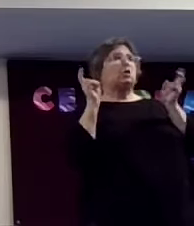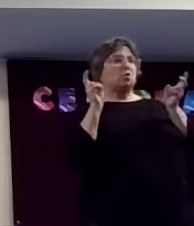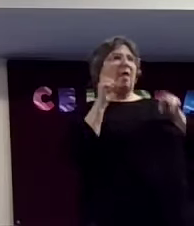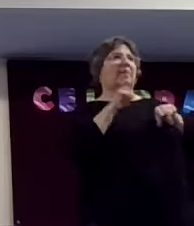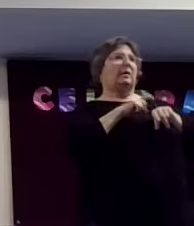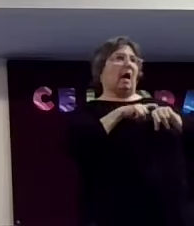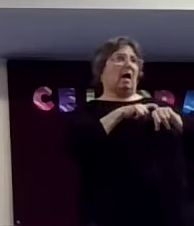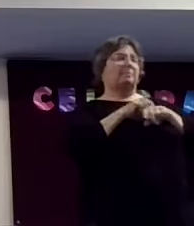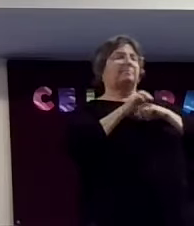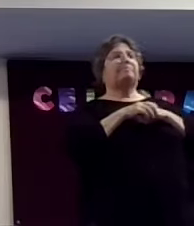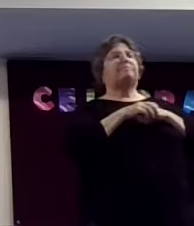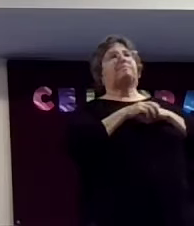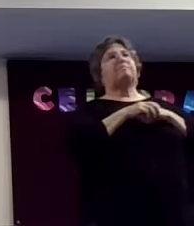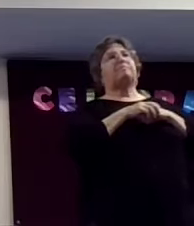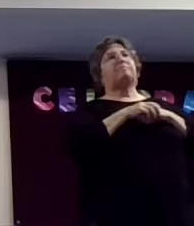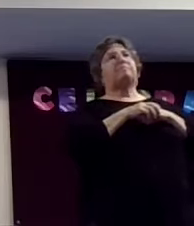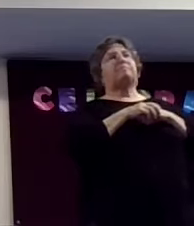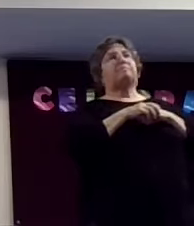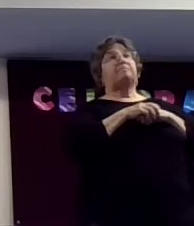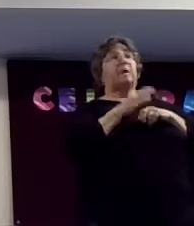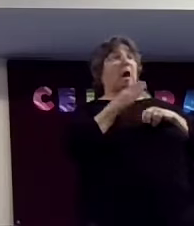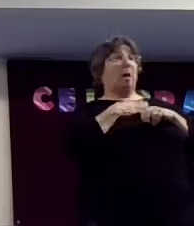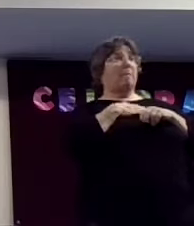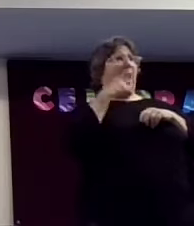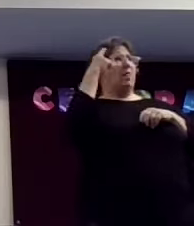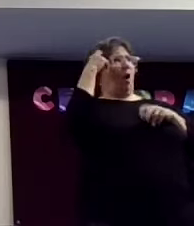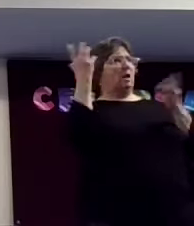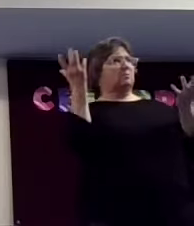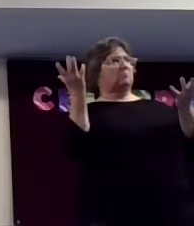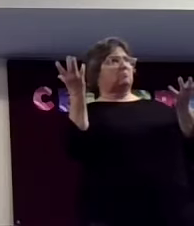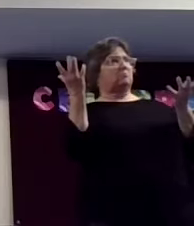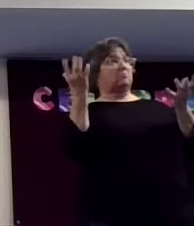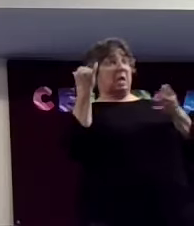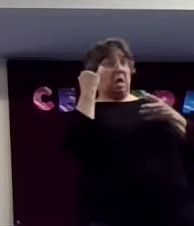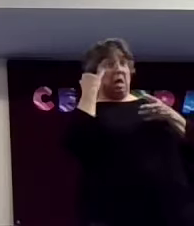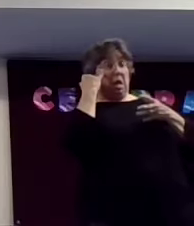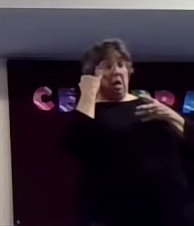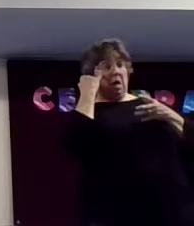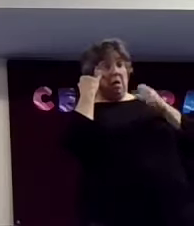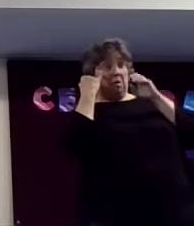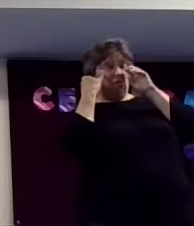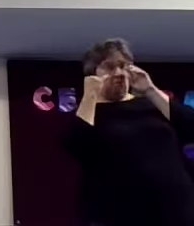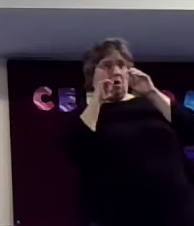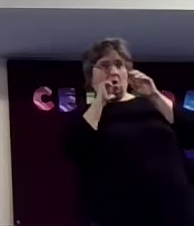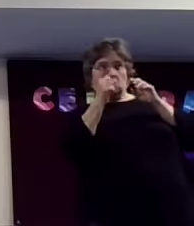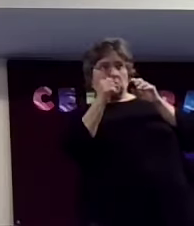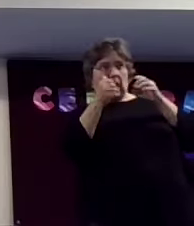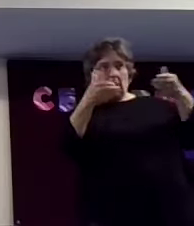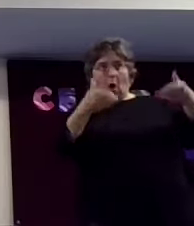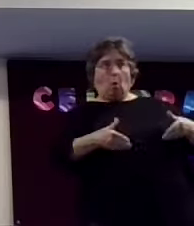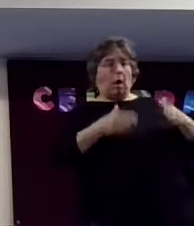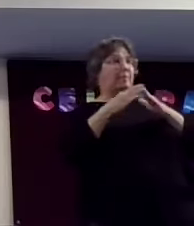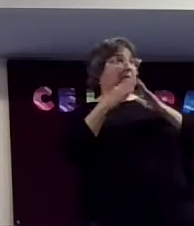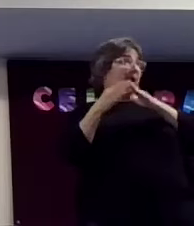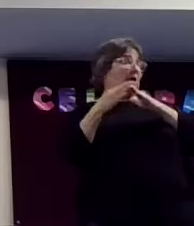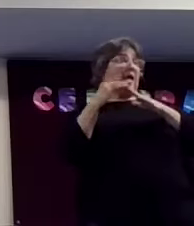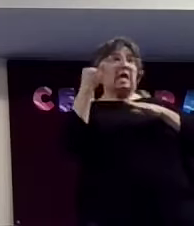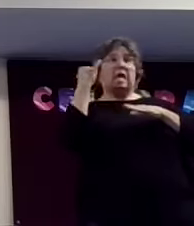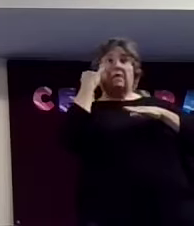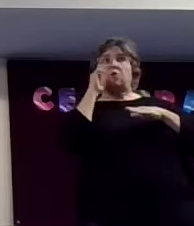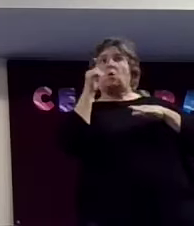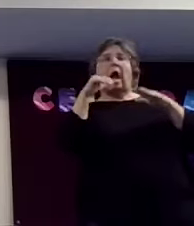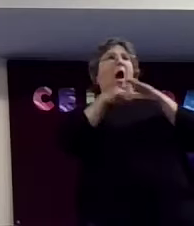issues. So my thought is, if you're not a welcoming town if you're not